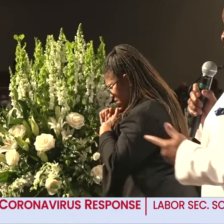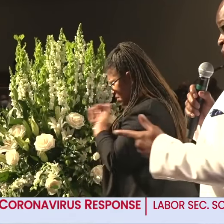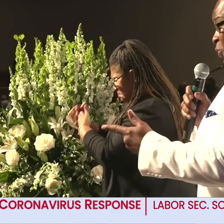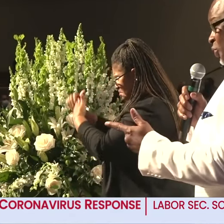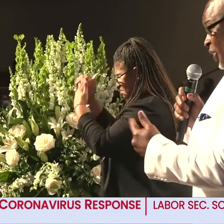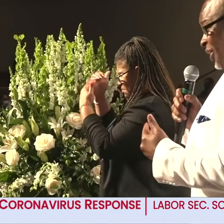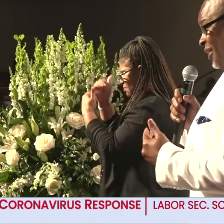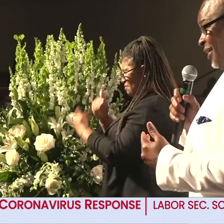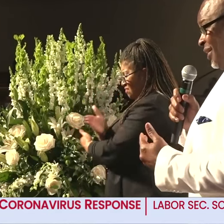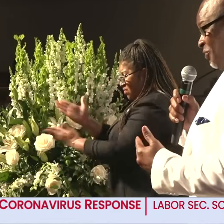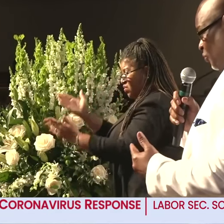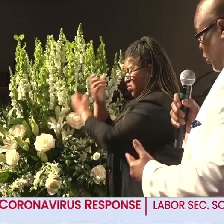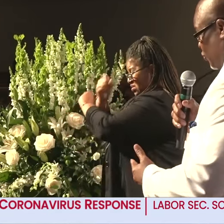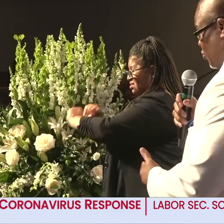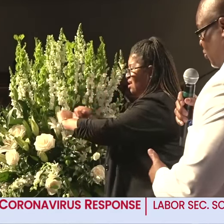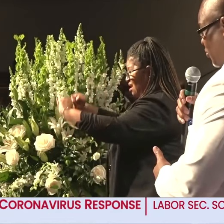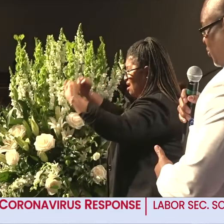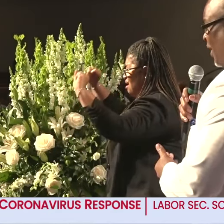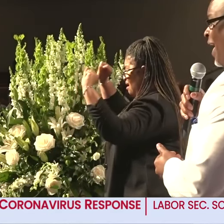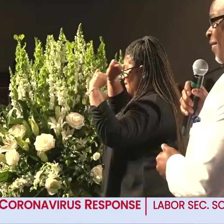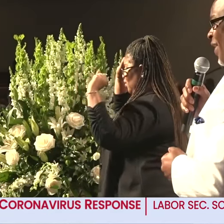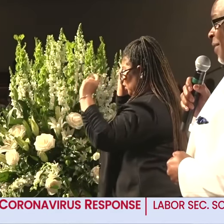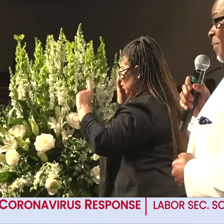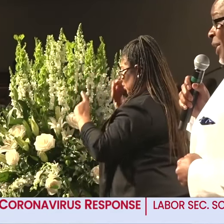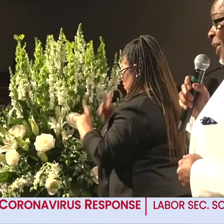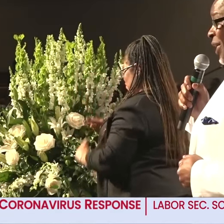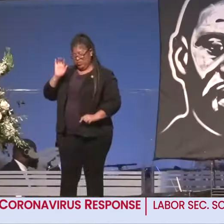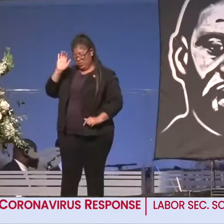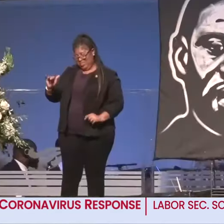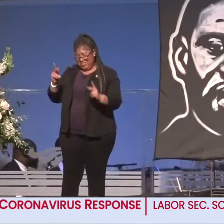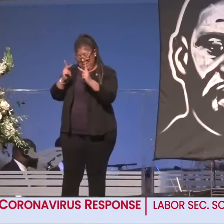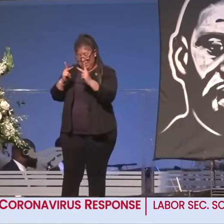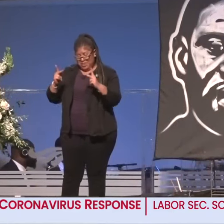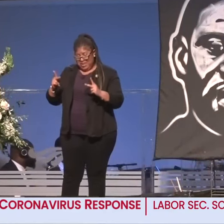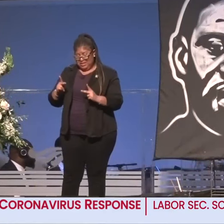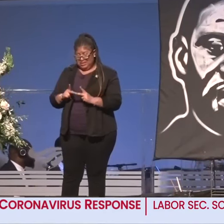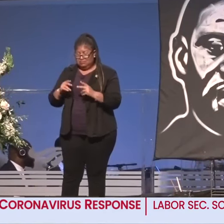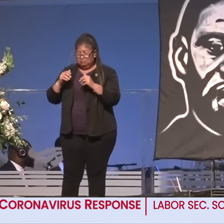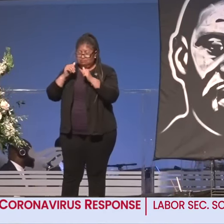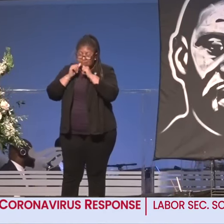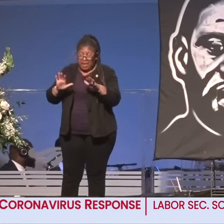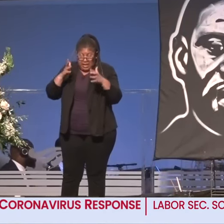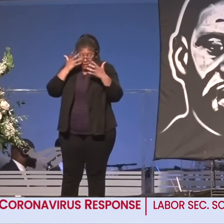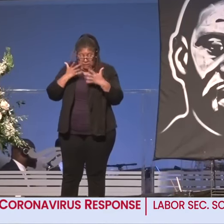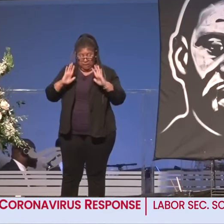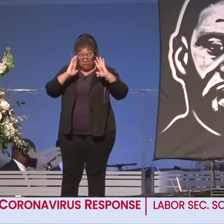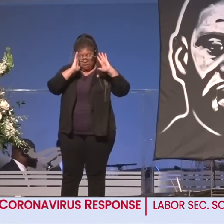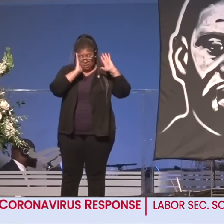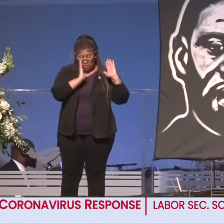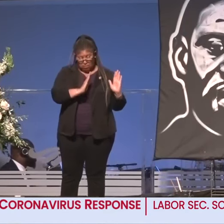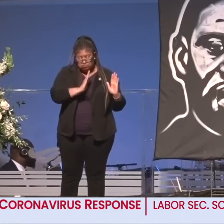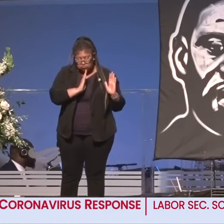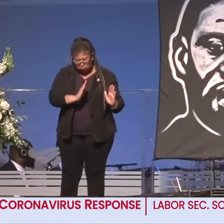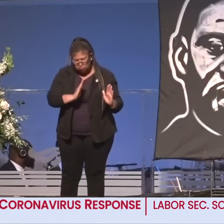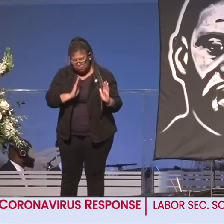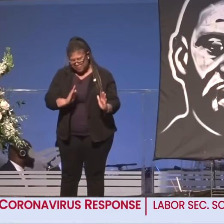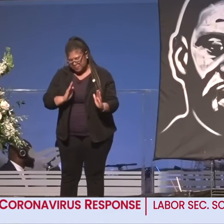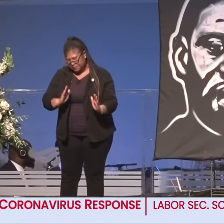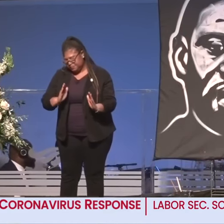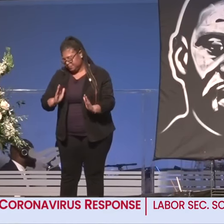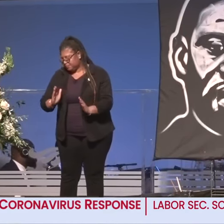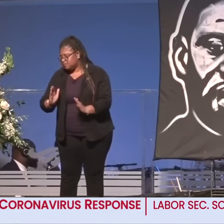lead you safely to that blessed place he has